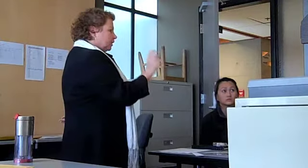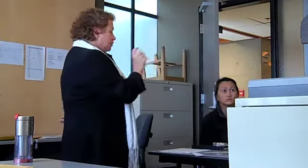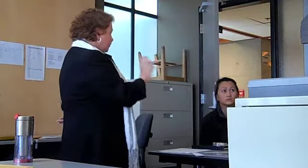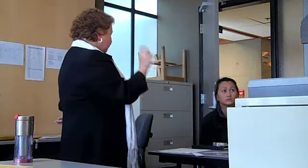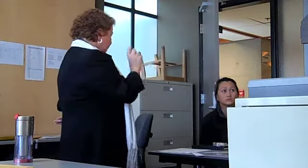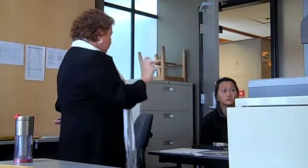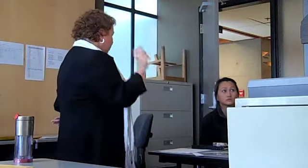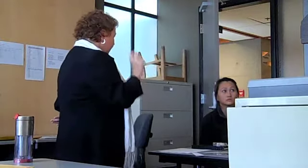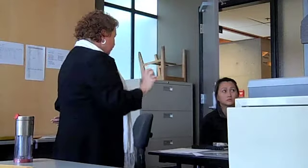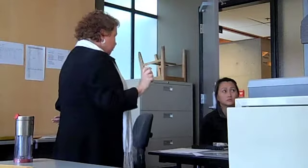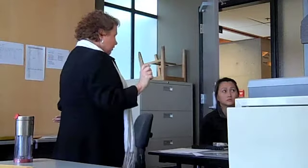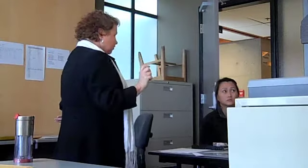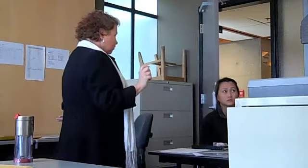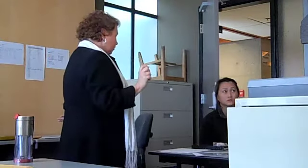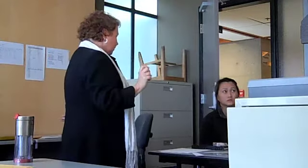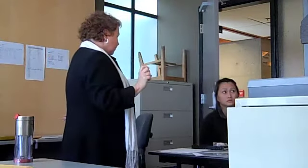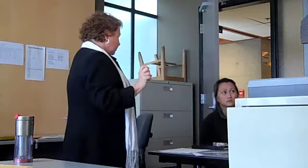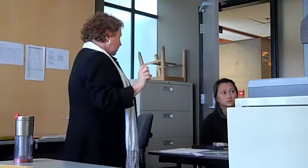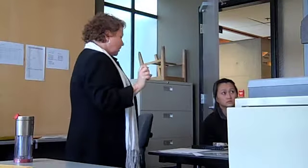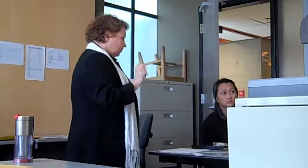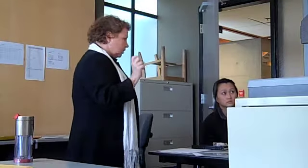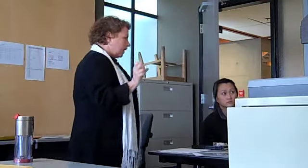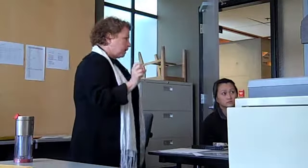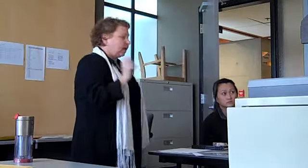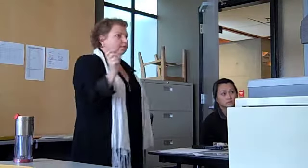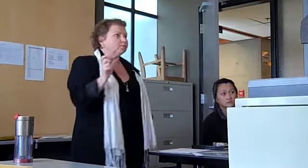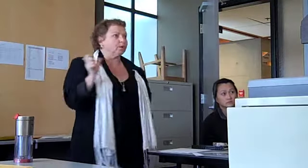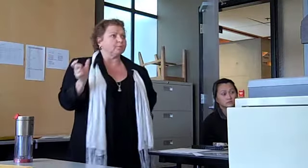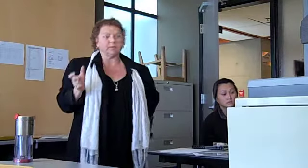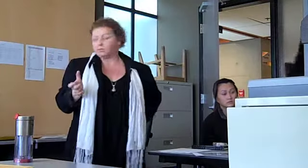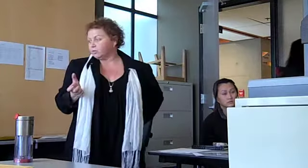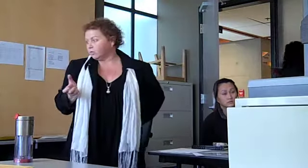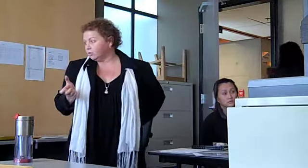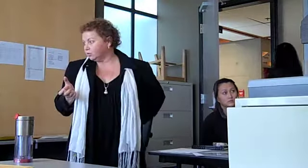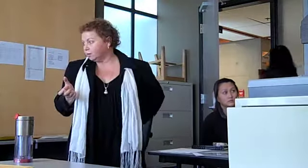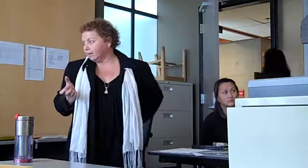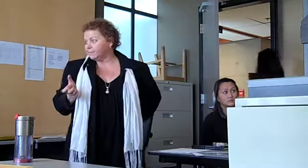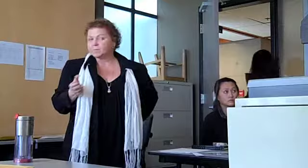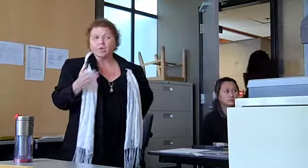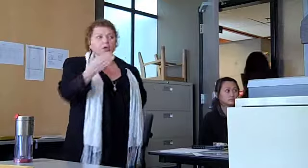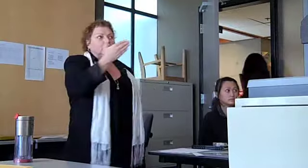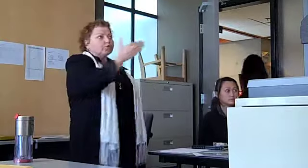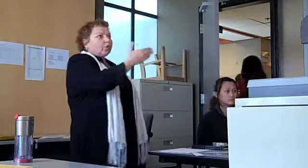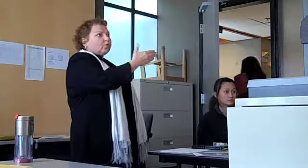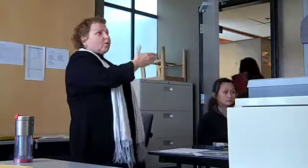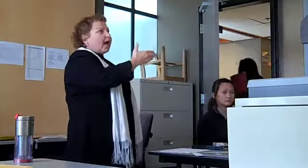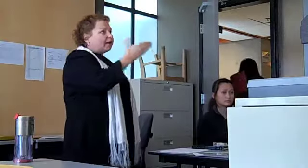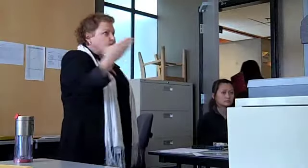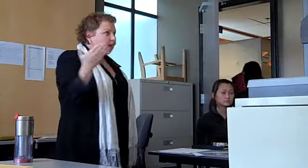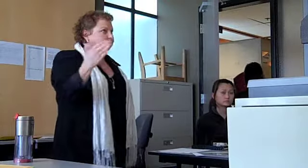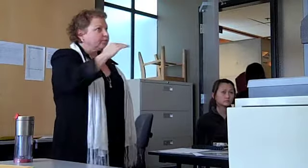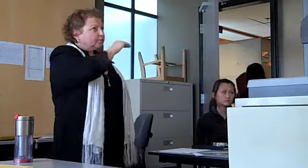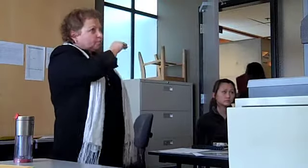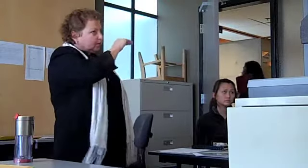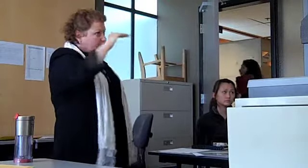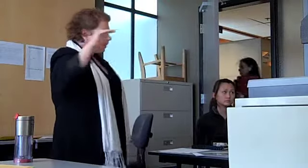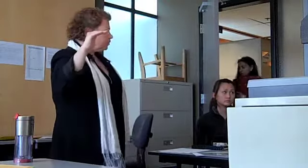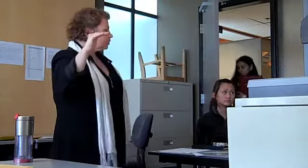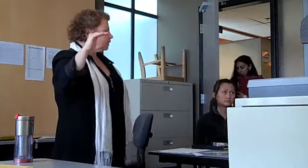give you a sense of what research is, is like, and if you might be interested in doing it. So you have to have a certain level of